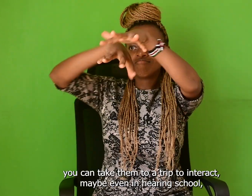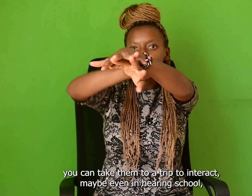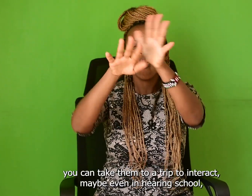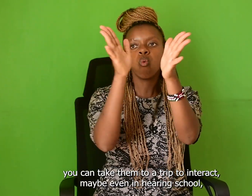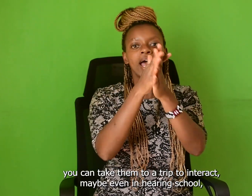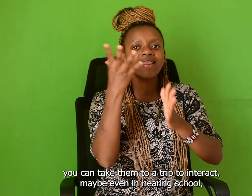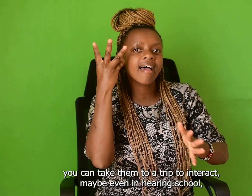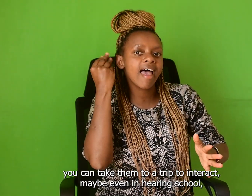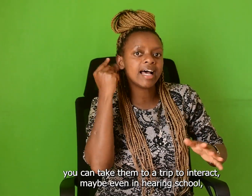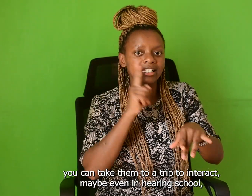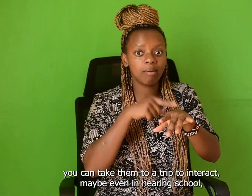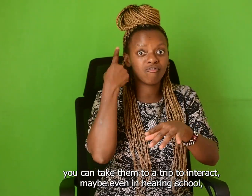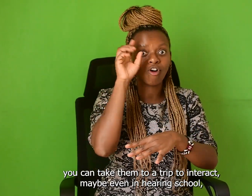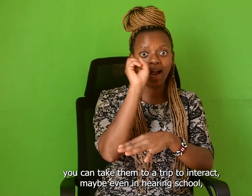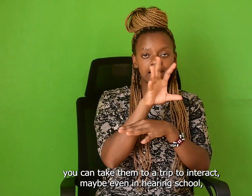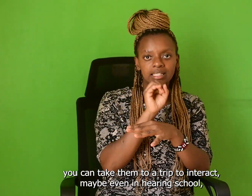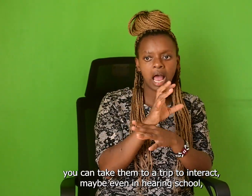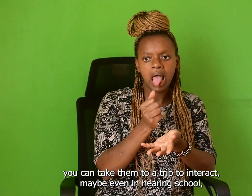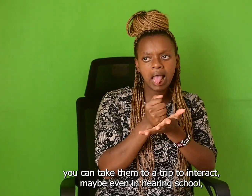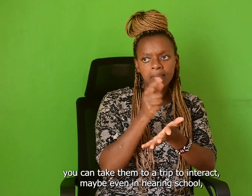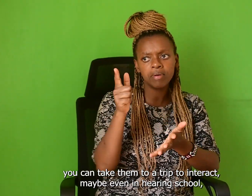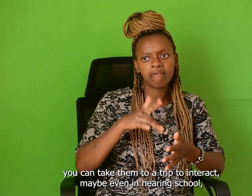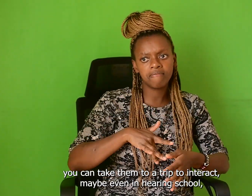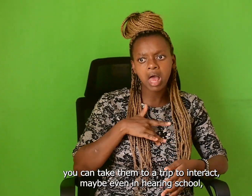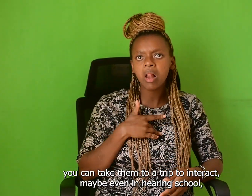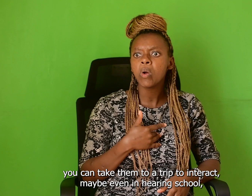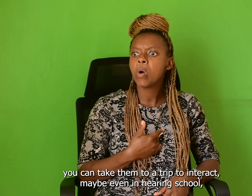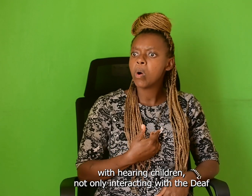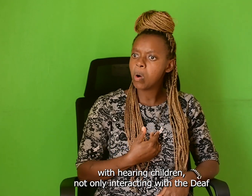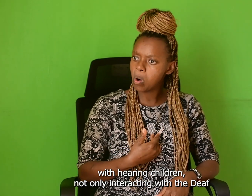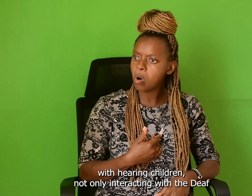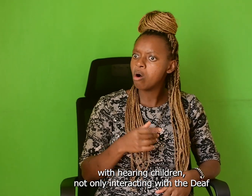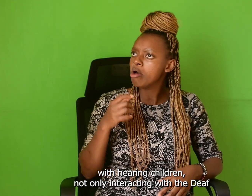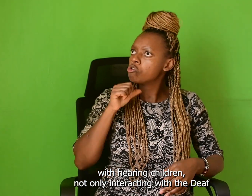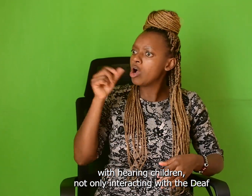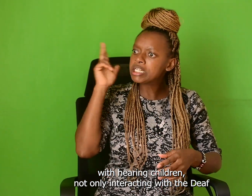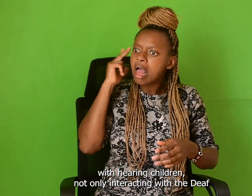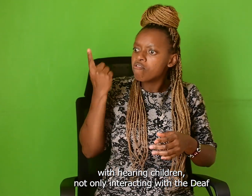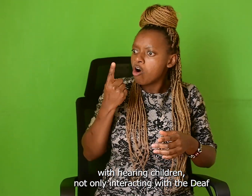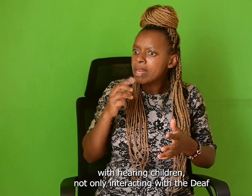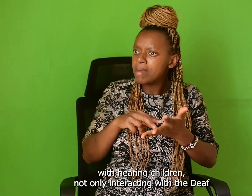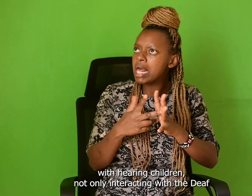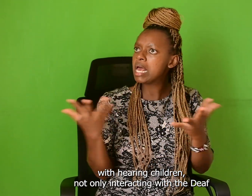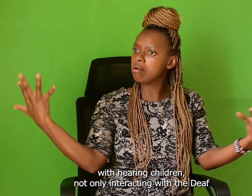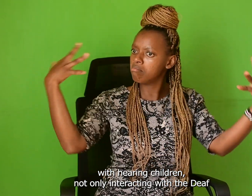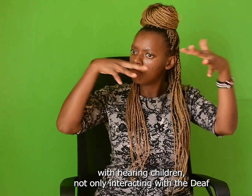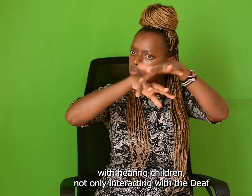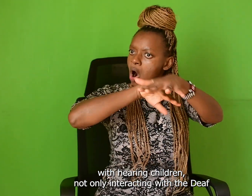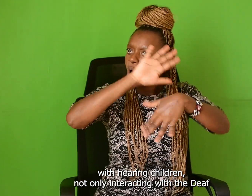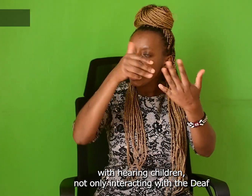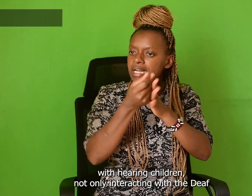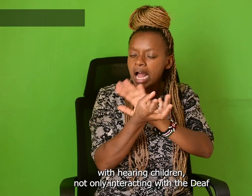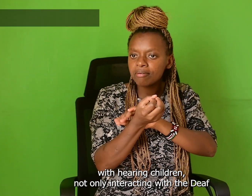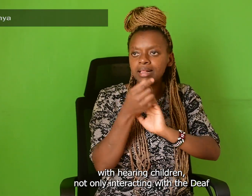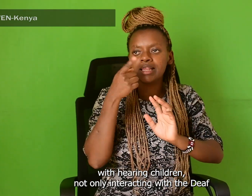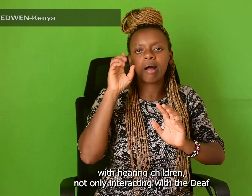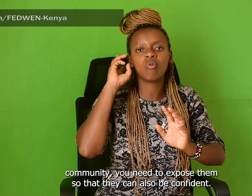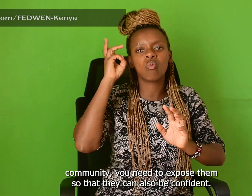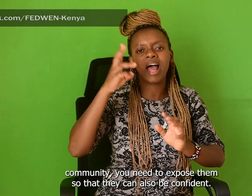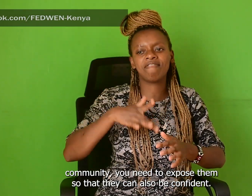take them to a trip, to interact maybe even in hearing schools with hearing children, not only interacting with only the deaf community. You need